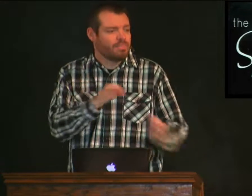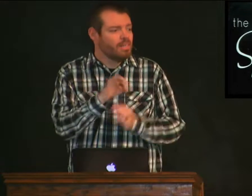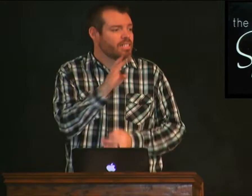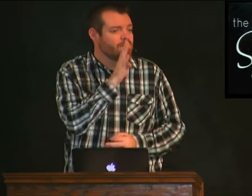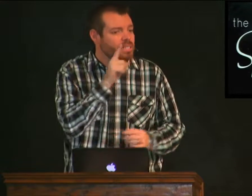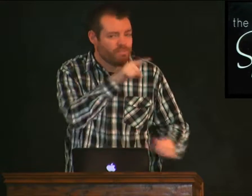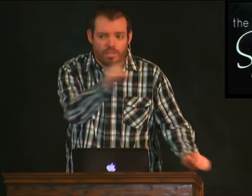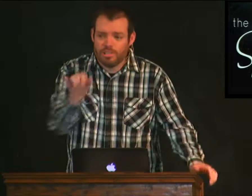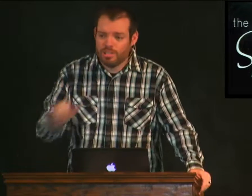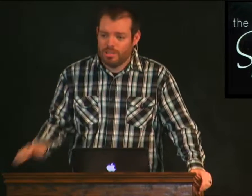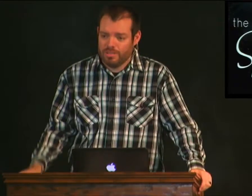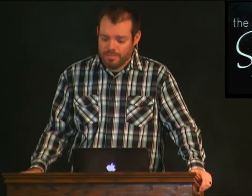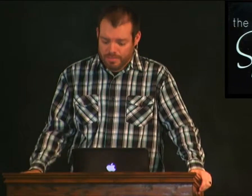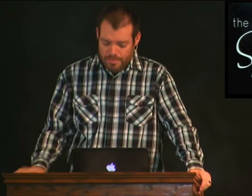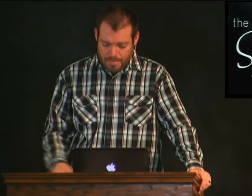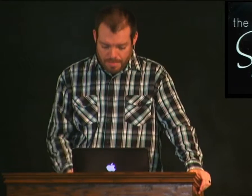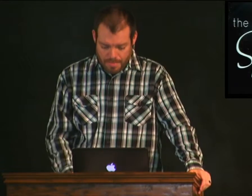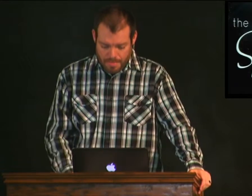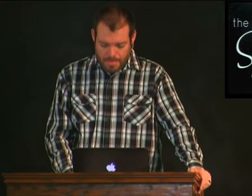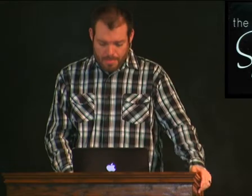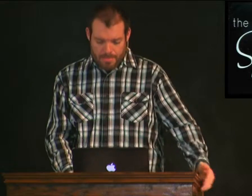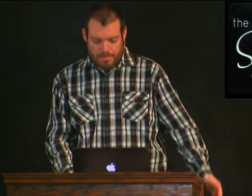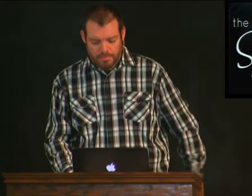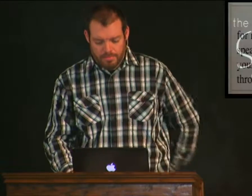remember, the Spirit speaks for you too.